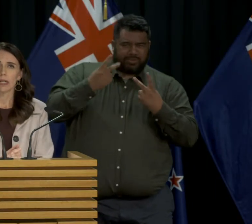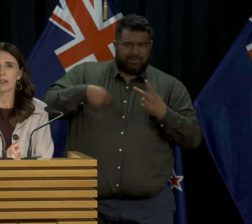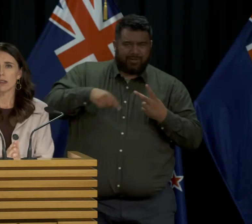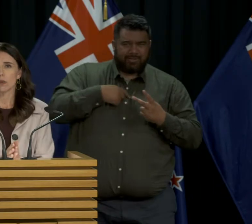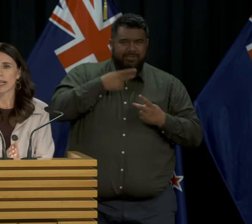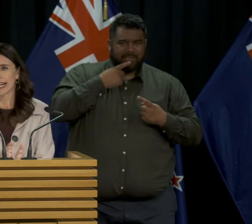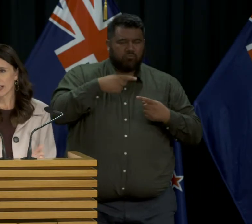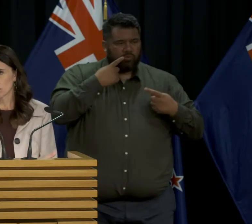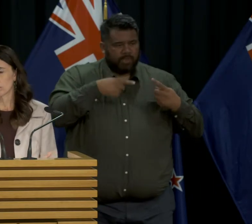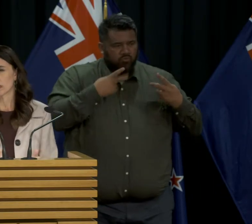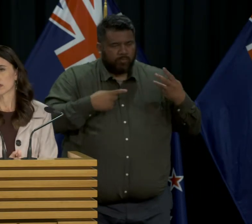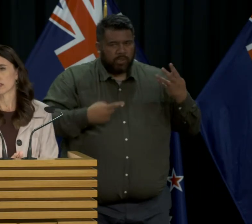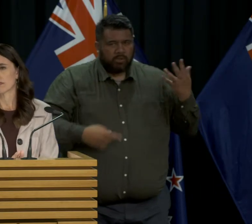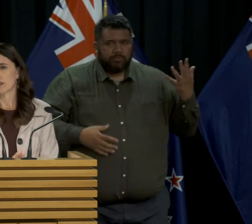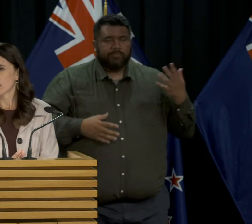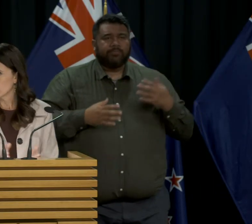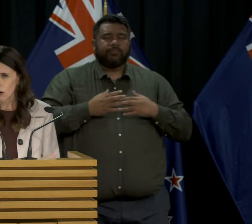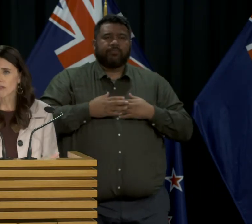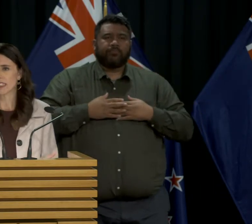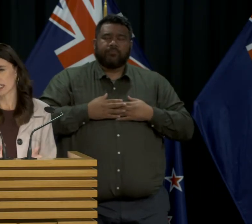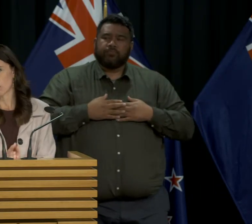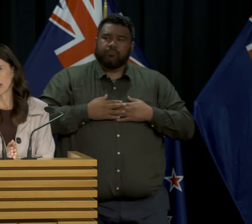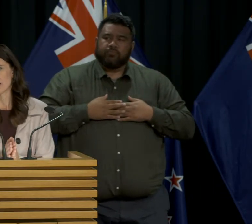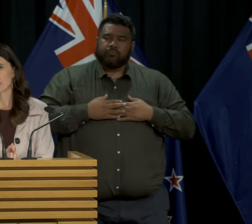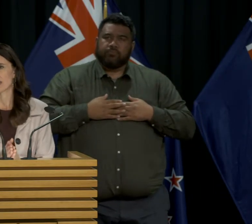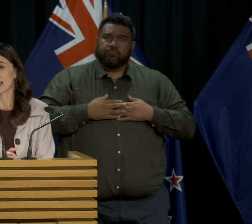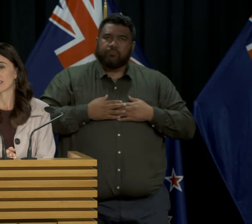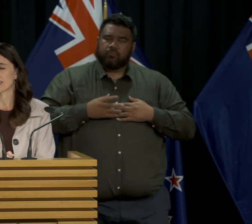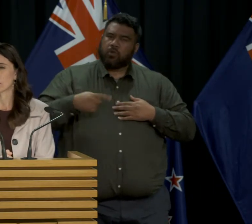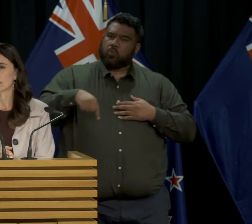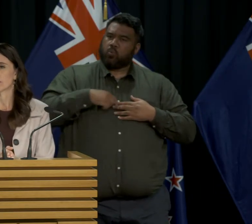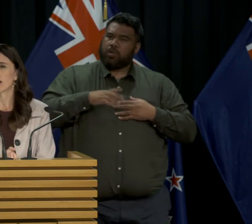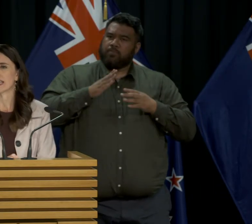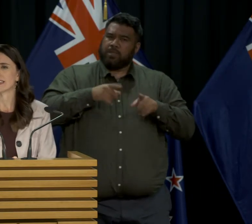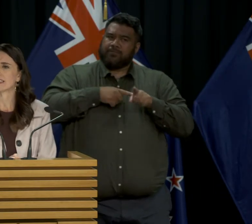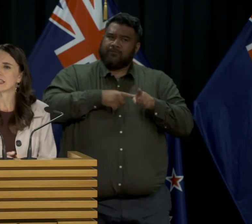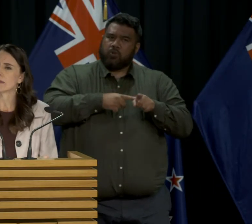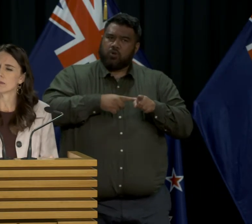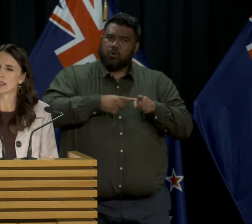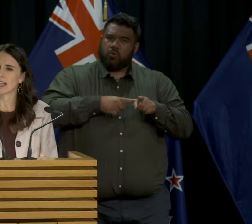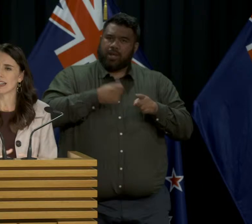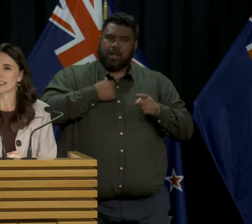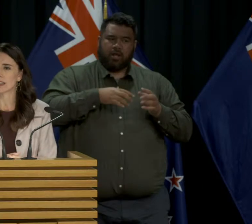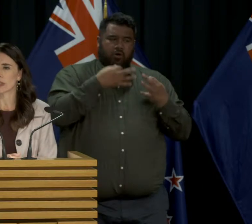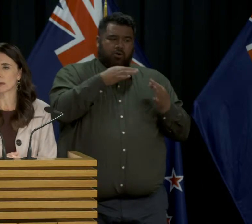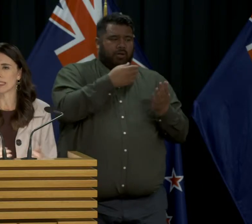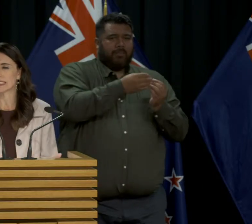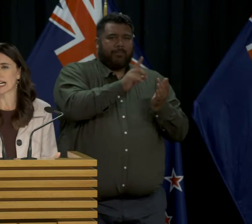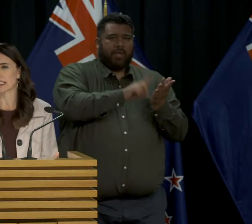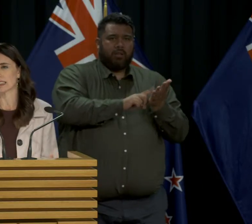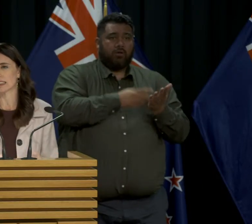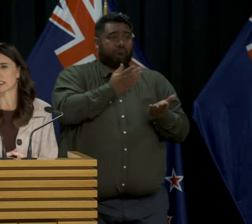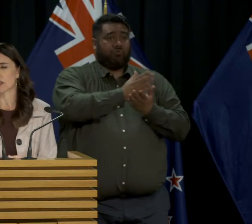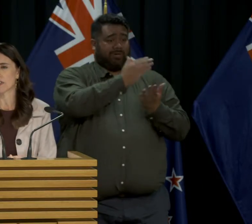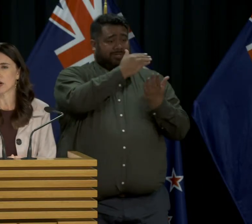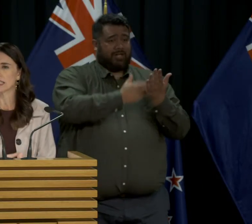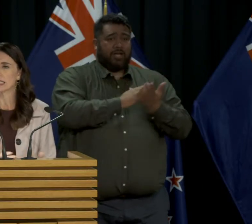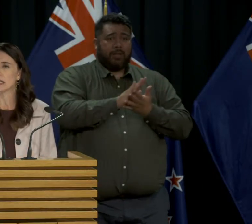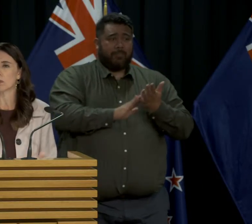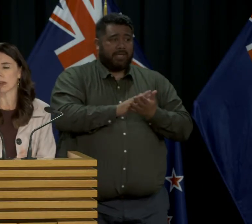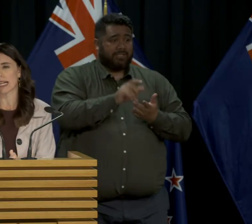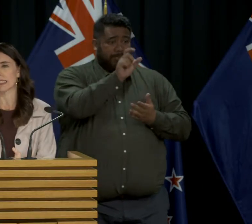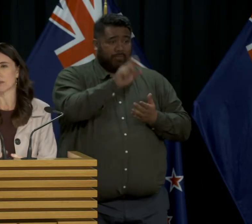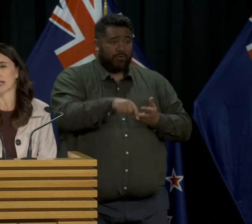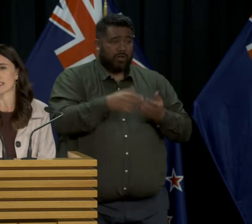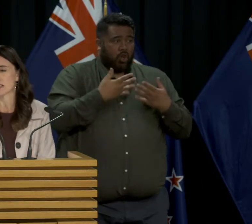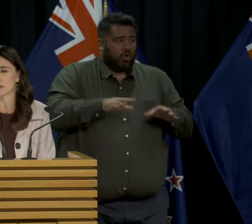that we cannot, because of obviously obligations under the Bill of Rights, deem someone to be stateless. And so if the only